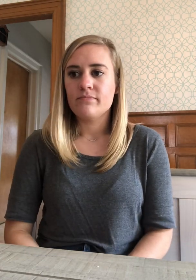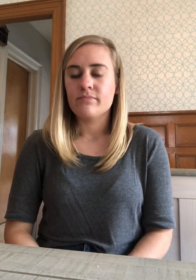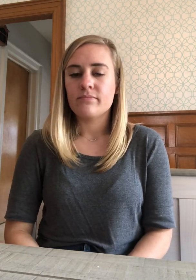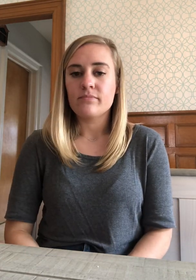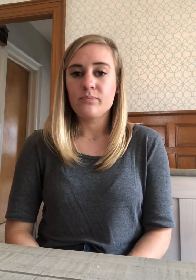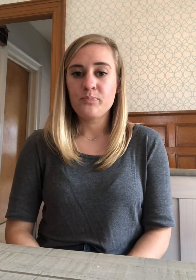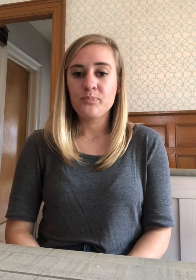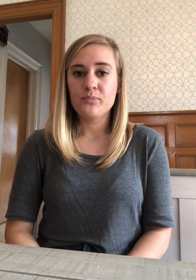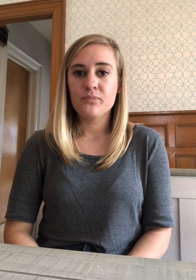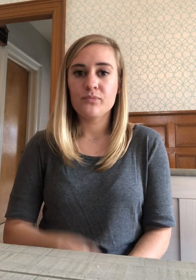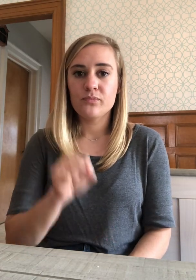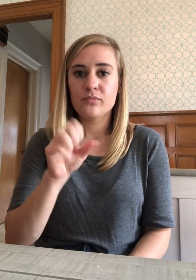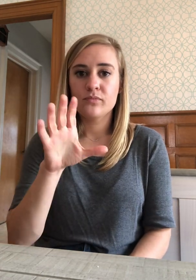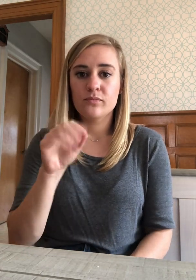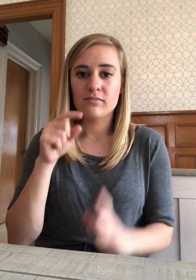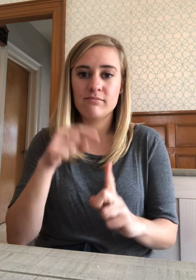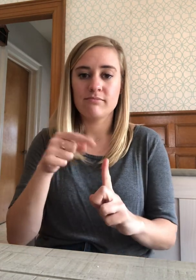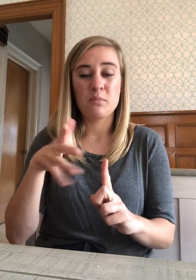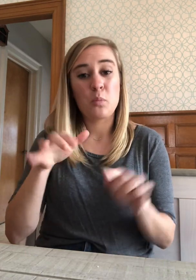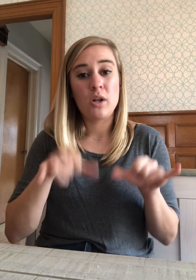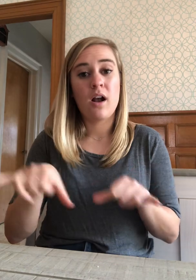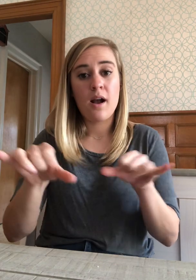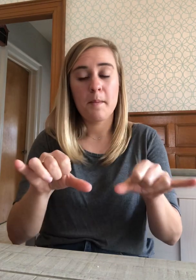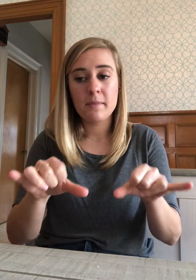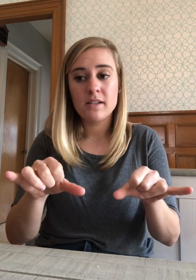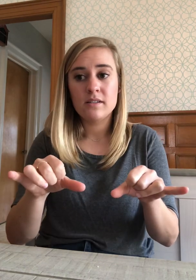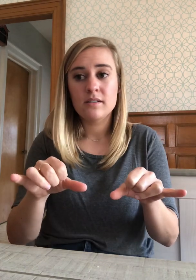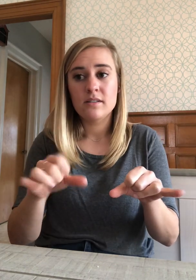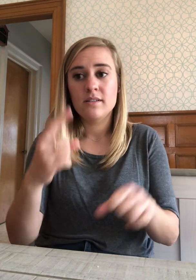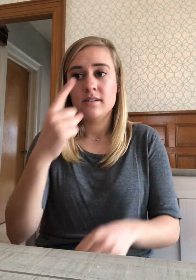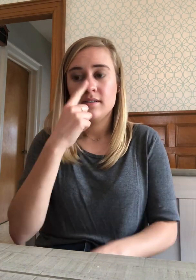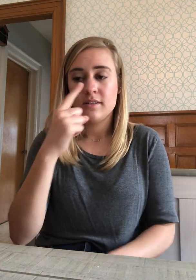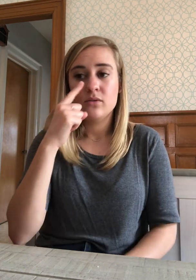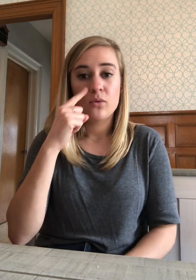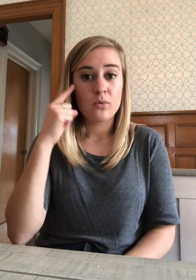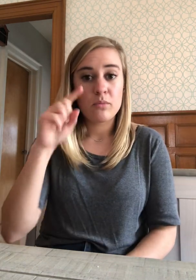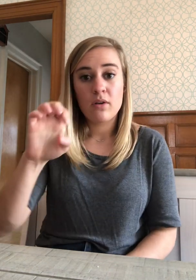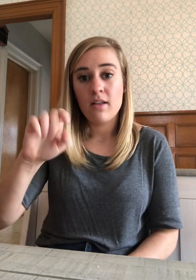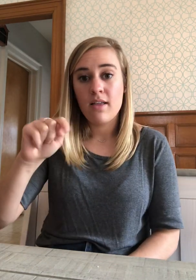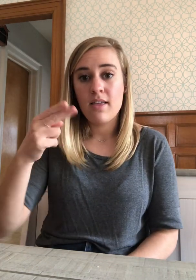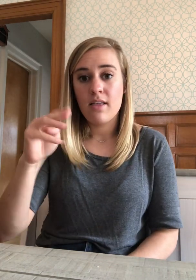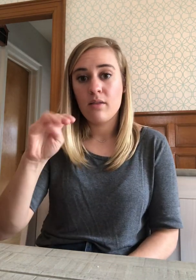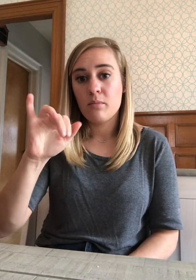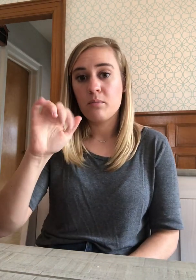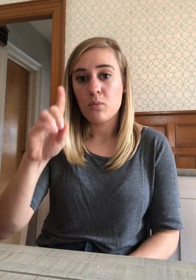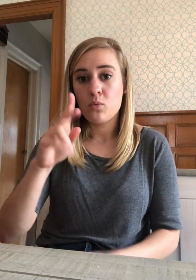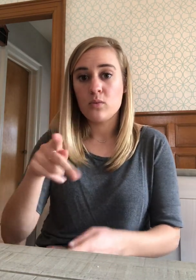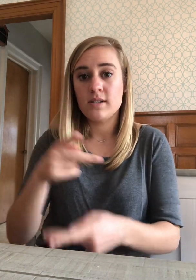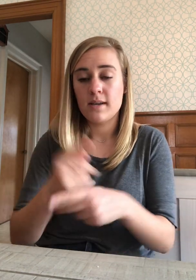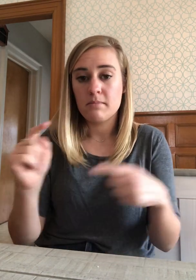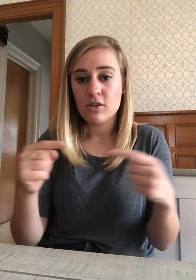So this is a fairly common nasal-orbital ethmoid type injury. This was actually